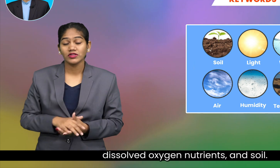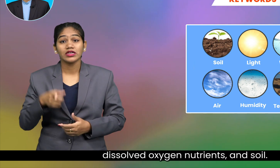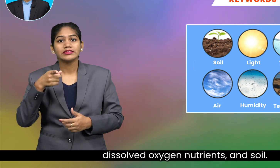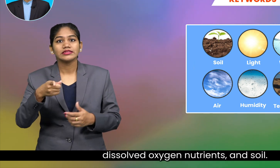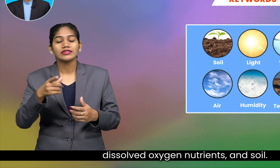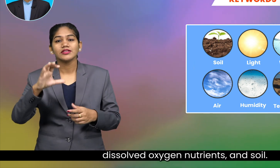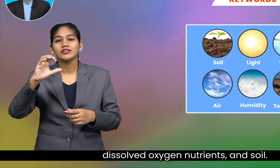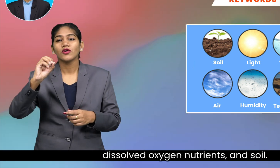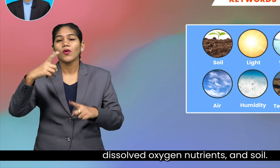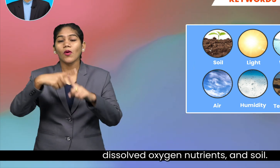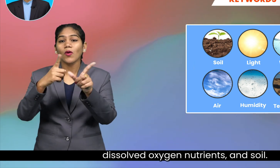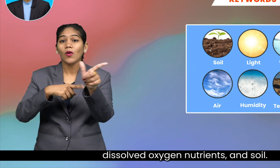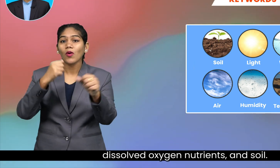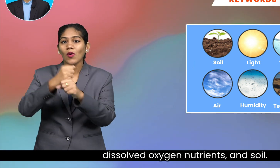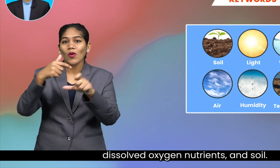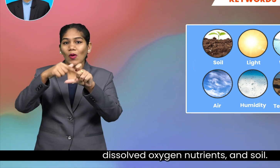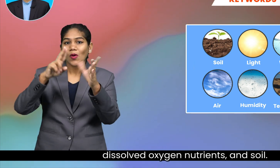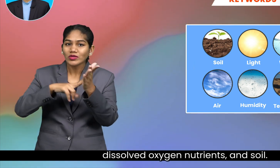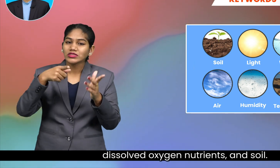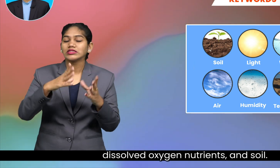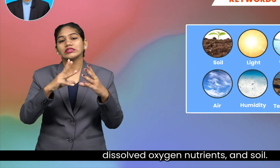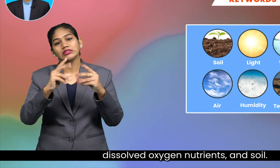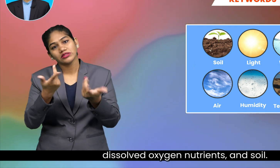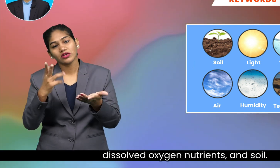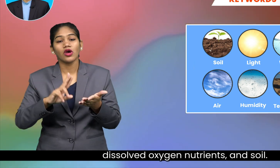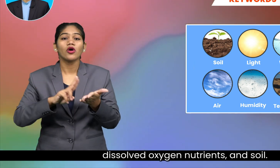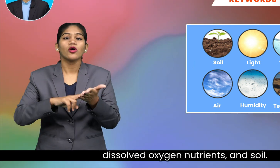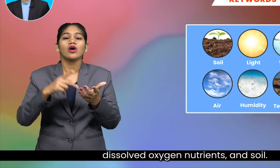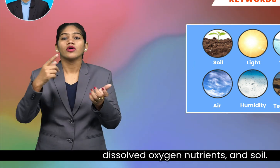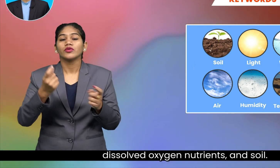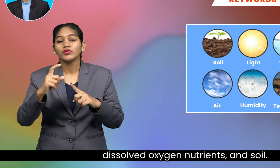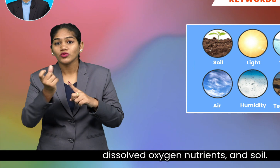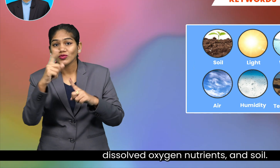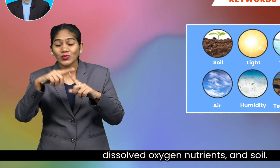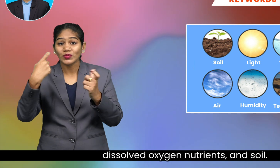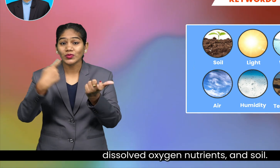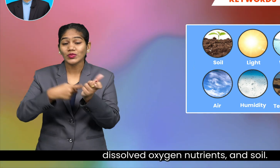dissolved oxygen, nutrients, and soil.